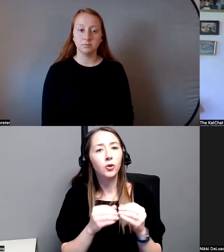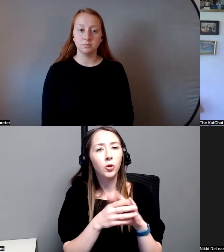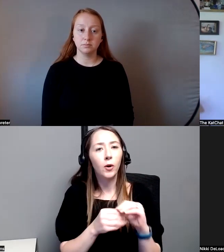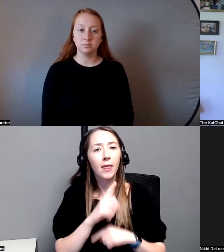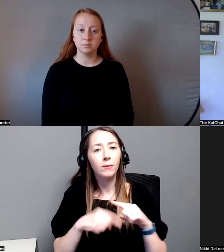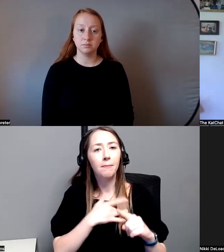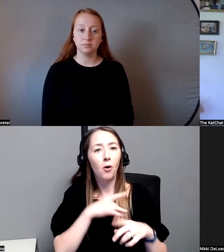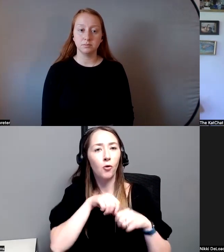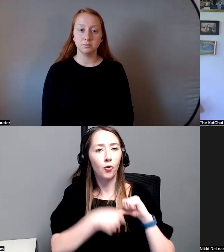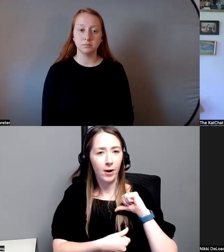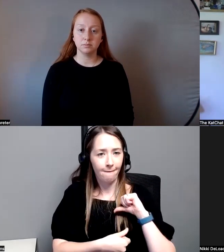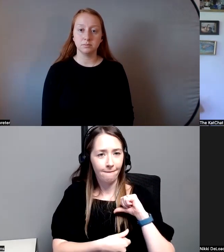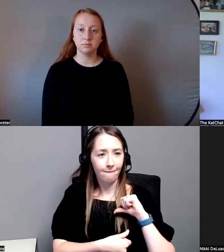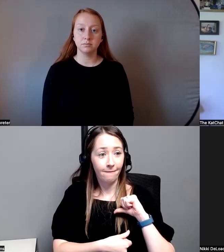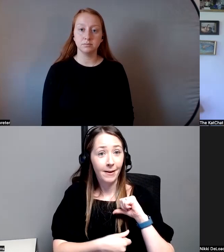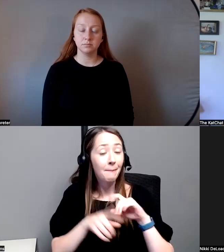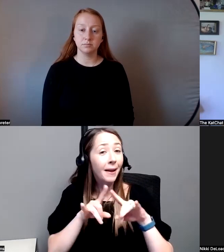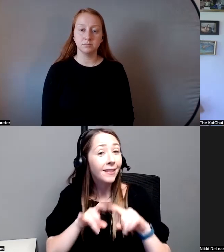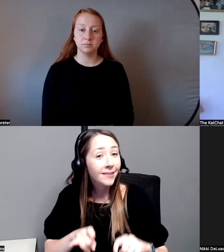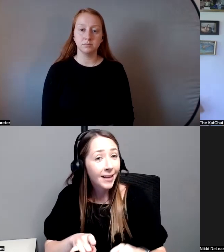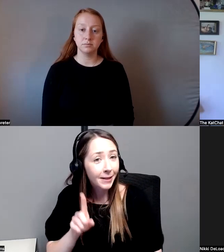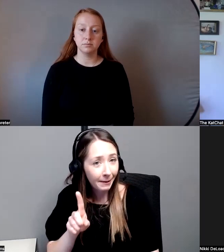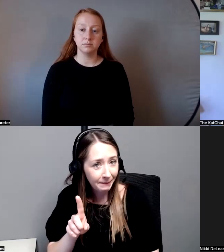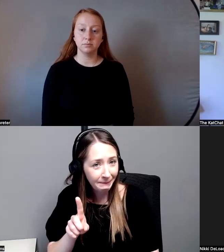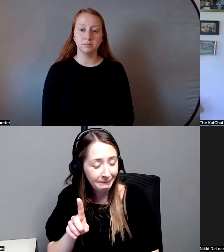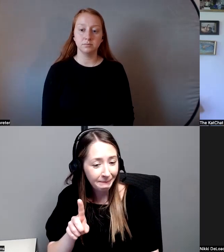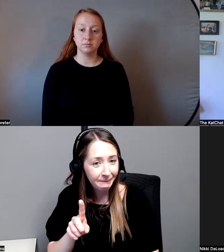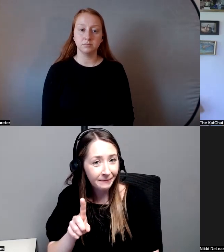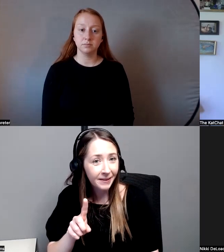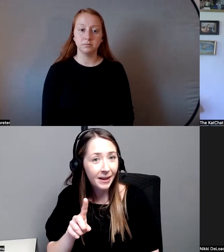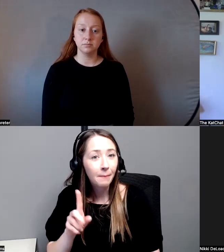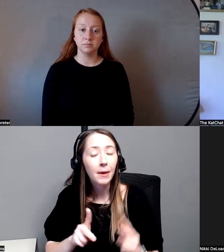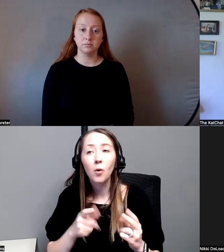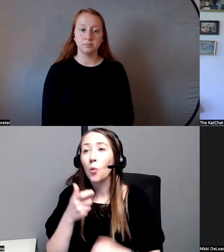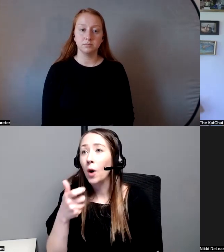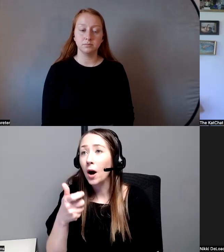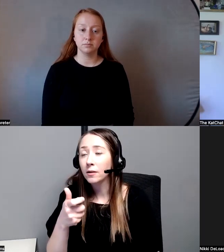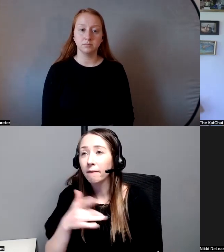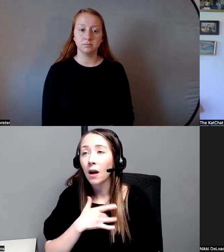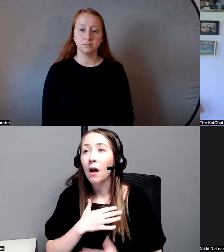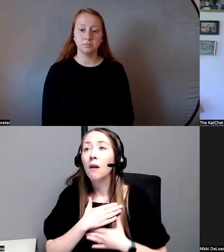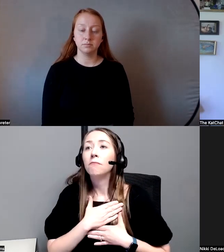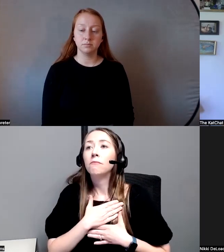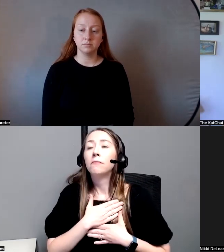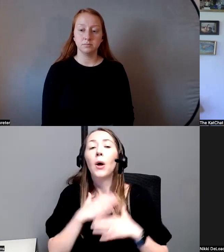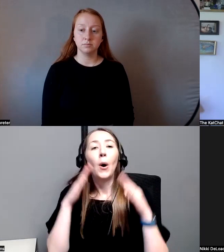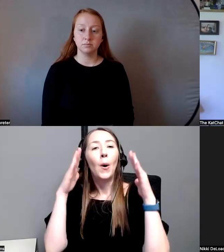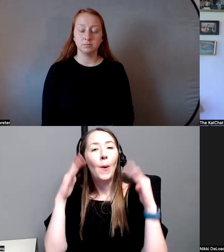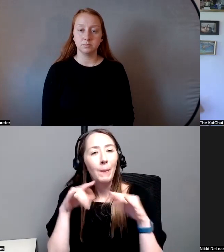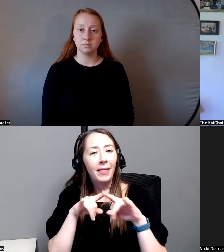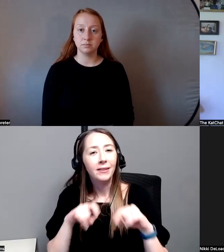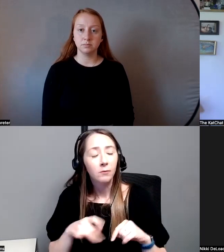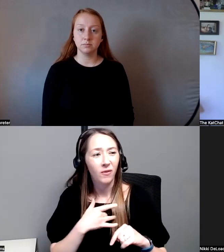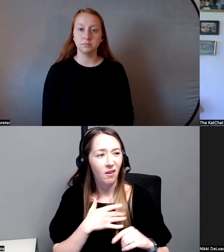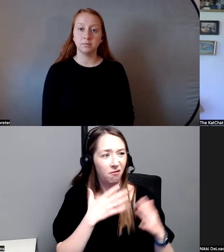about grief, but that also would bring hope to people when they were in their darkest